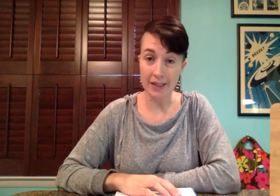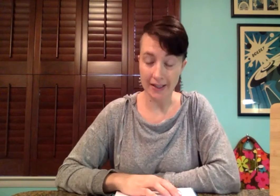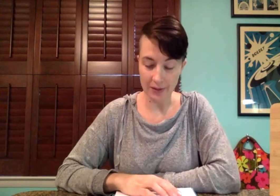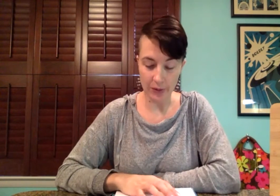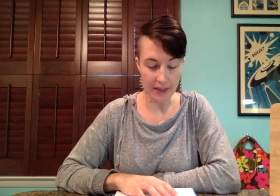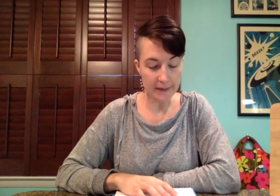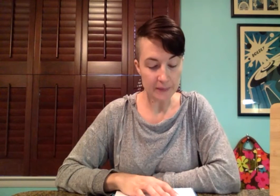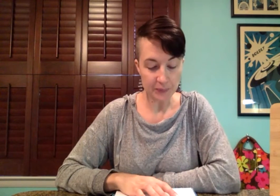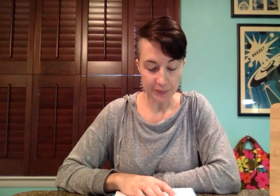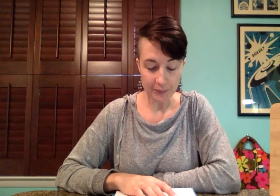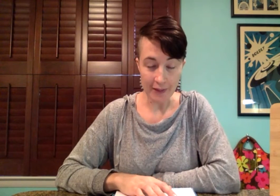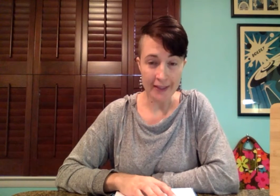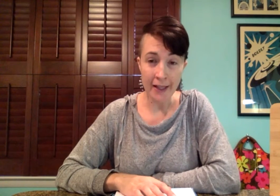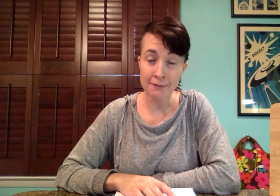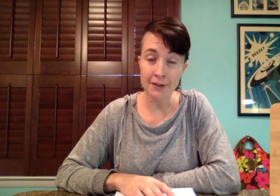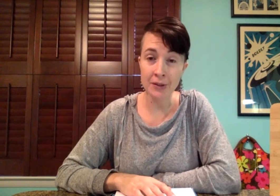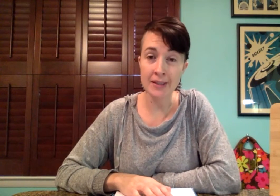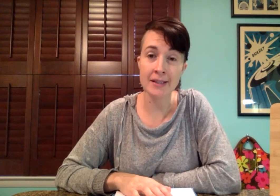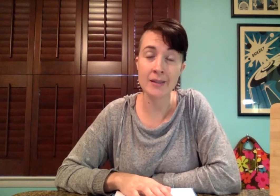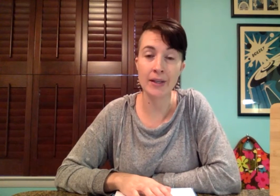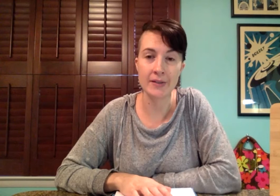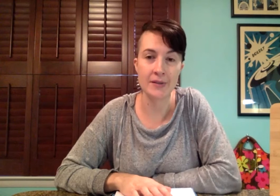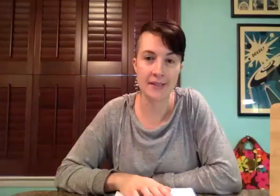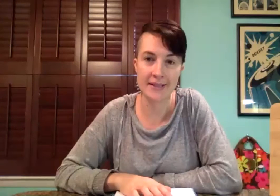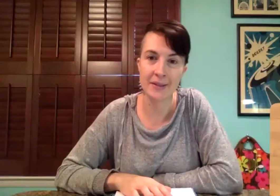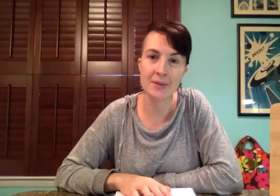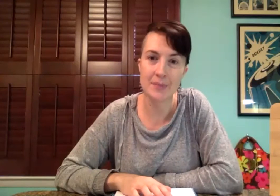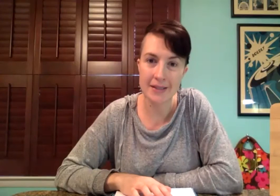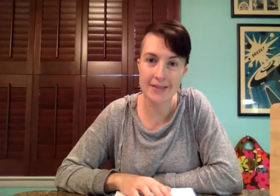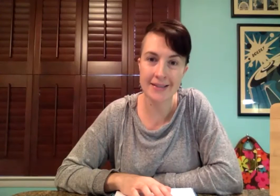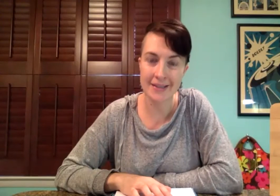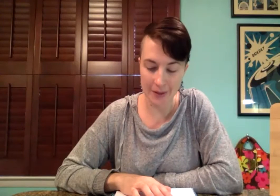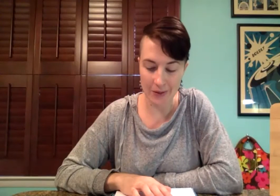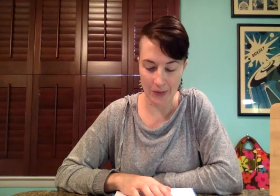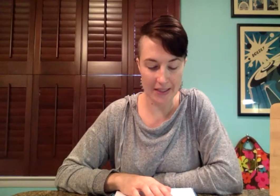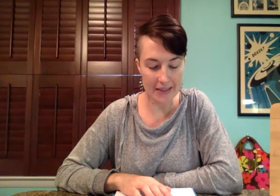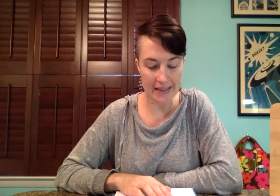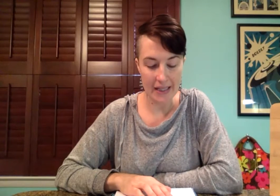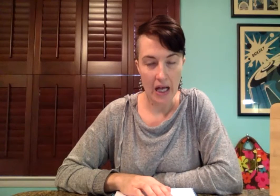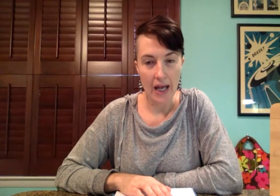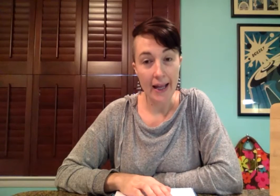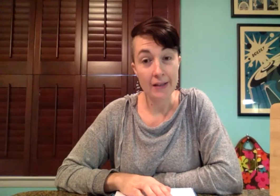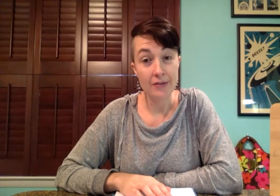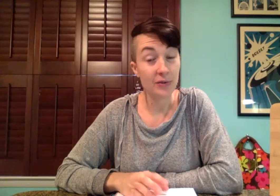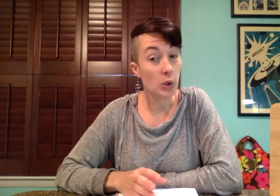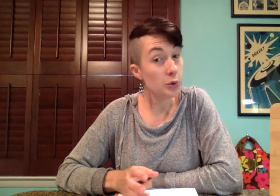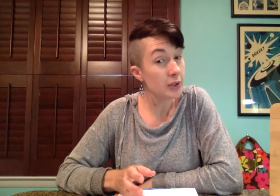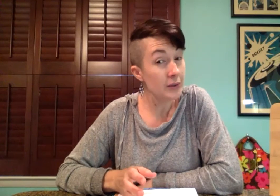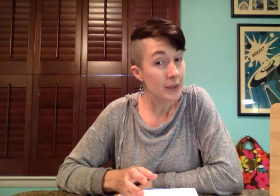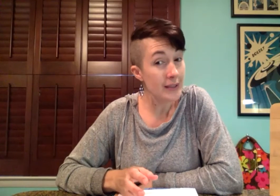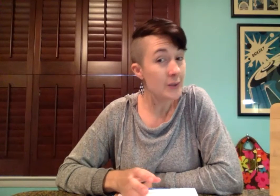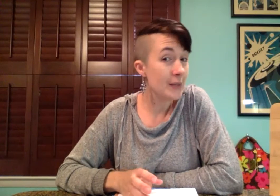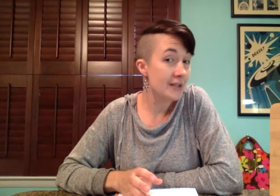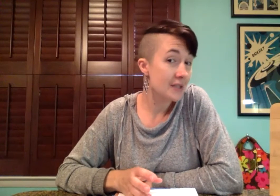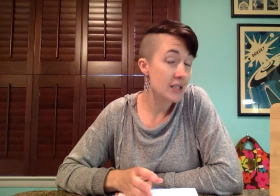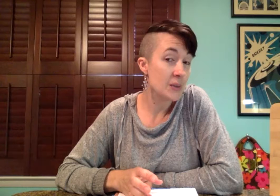communicating orally can have fun learning signs while exercising their amazing sponge brains. And for older little ones who might eventually want